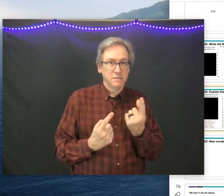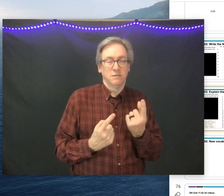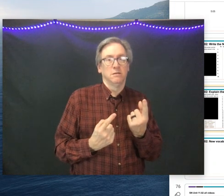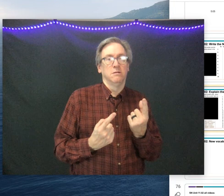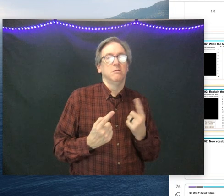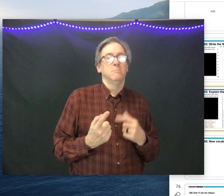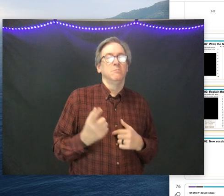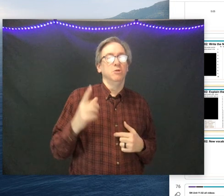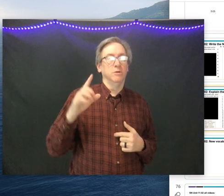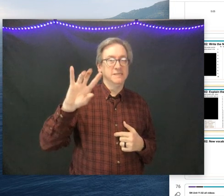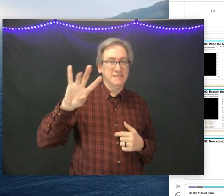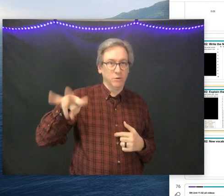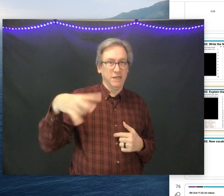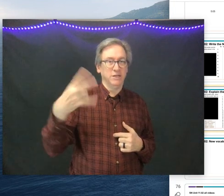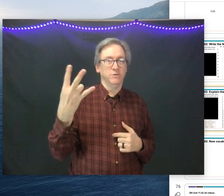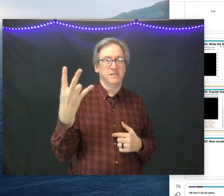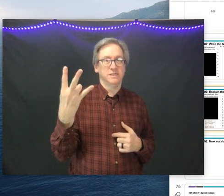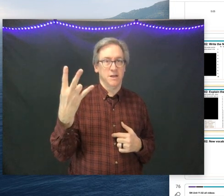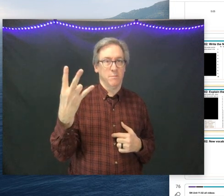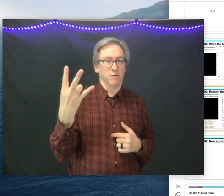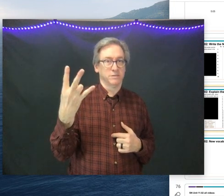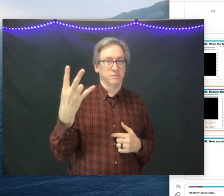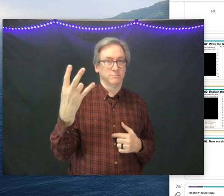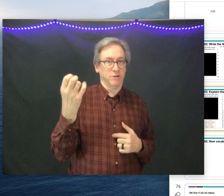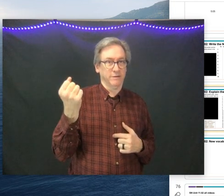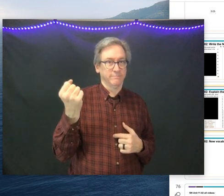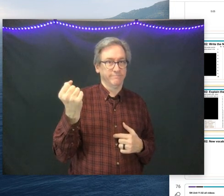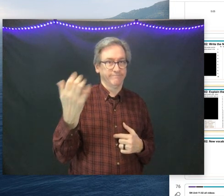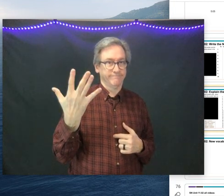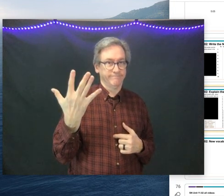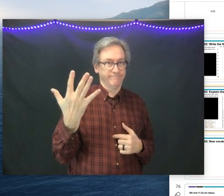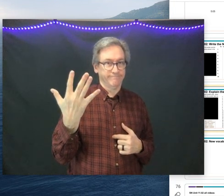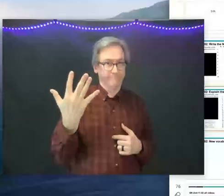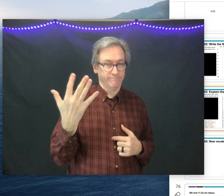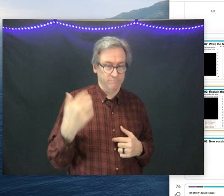this, you can see where he uses the numbers, right?